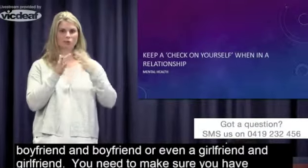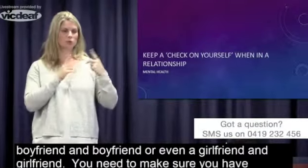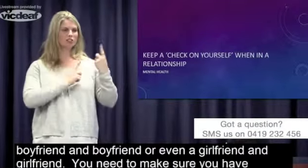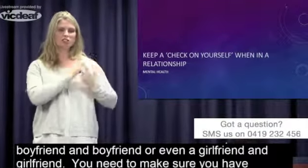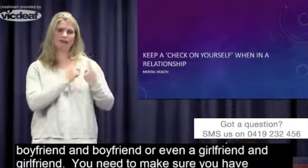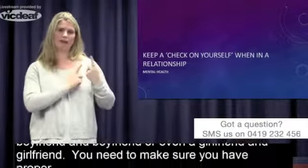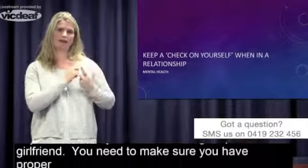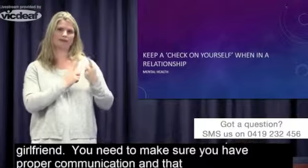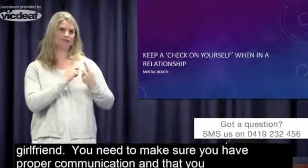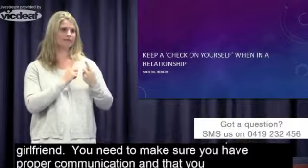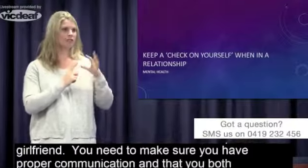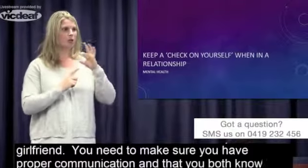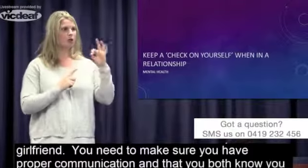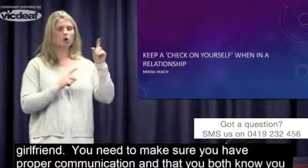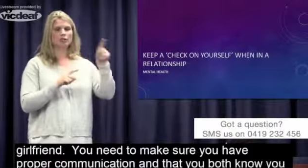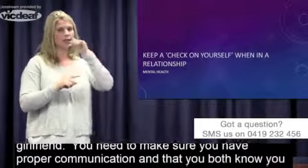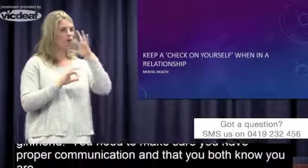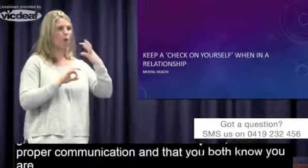that you're in an exclusive relationship to each other.